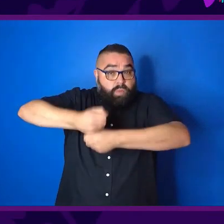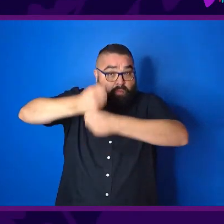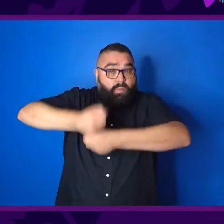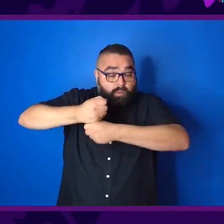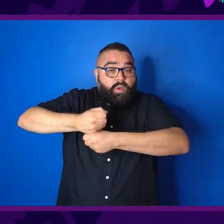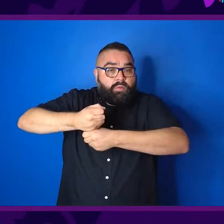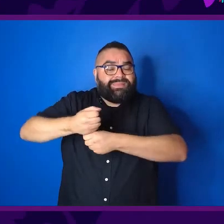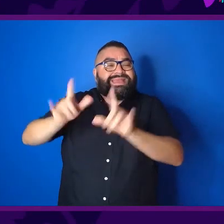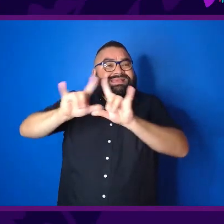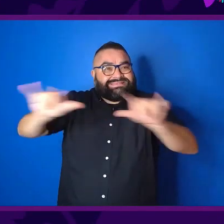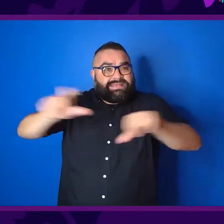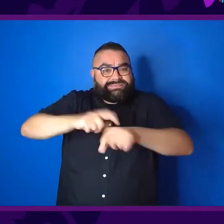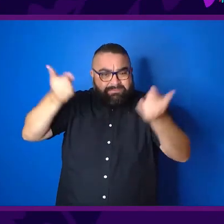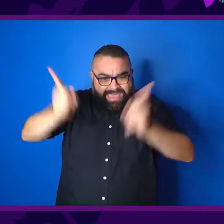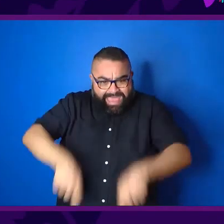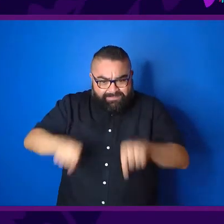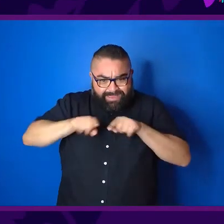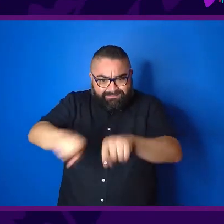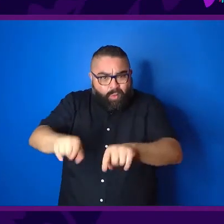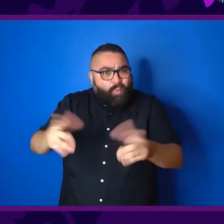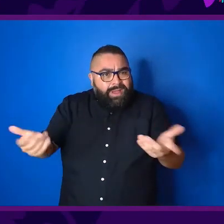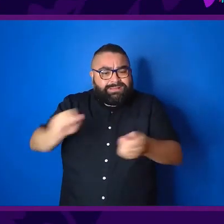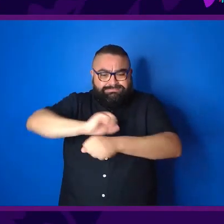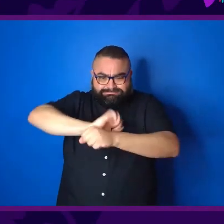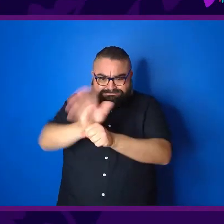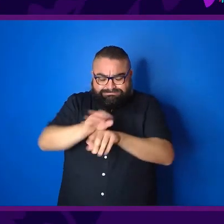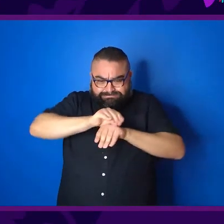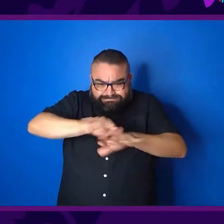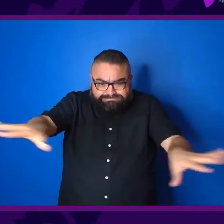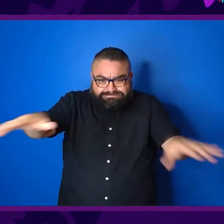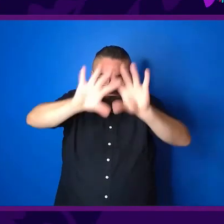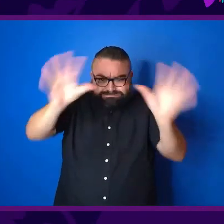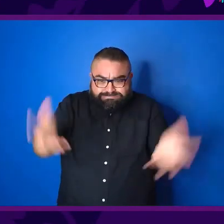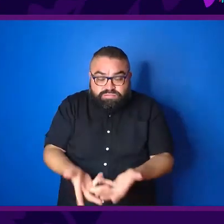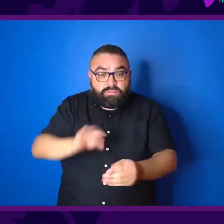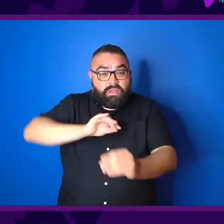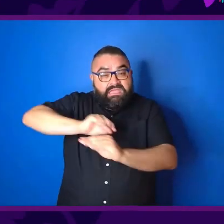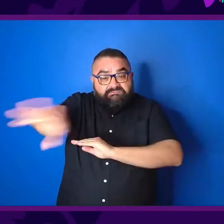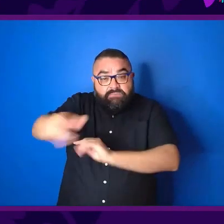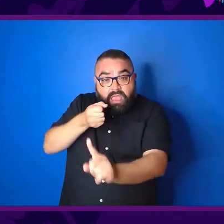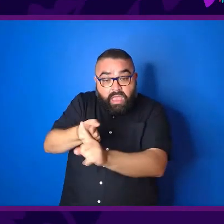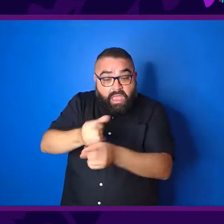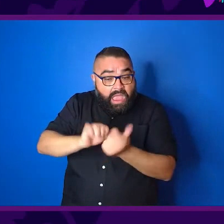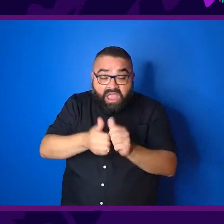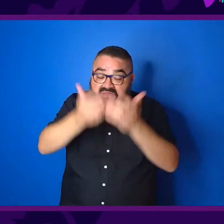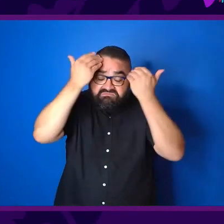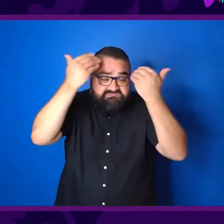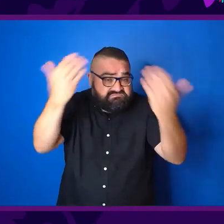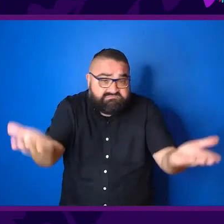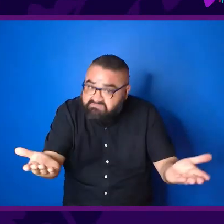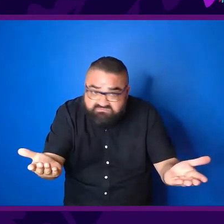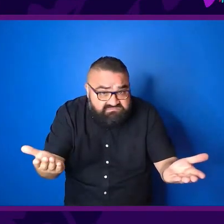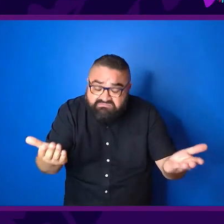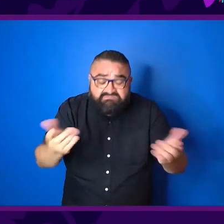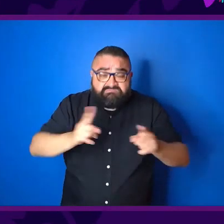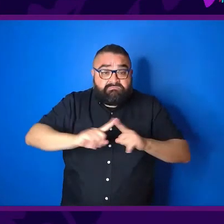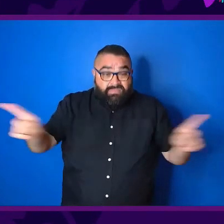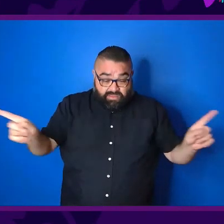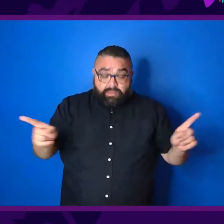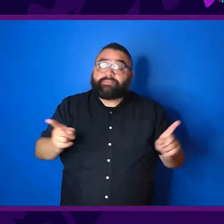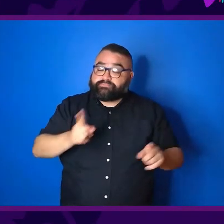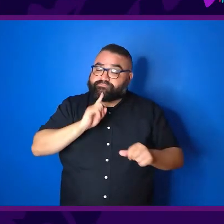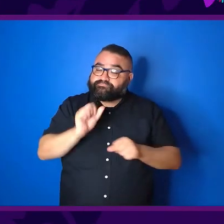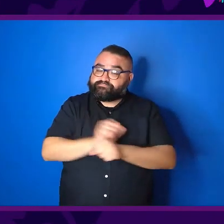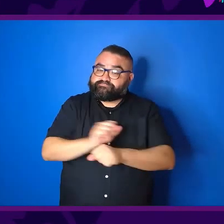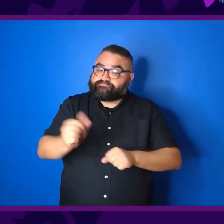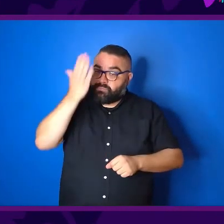of a virus that we don't know how is going to affect everybody. One thing that is for sure is that the Latino community,